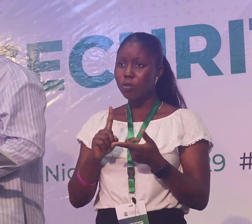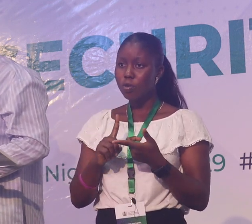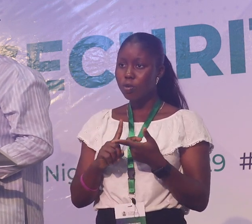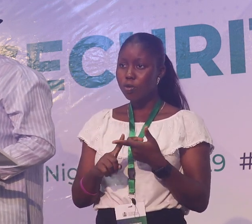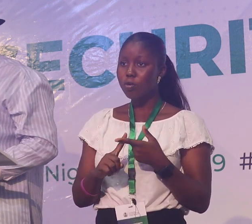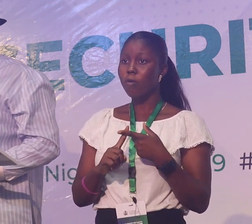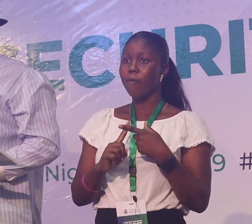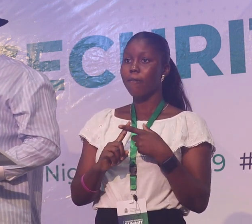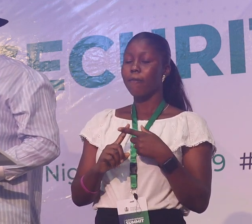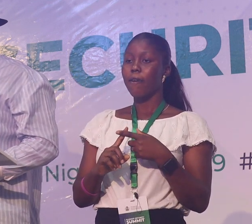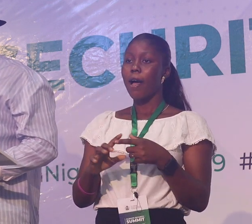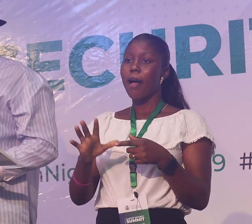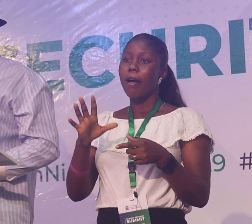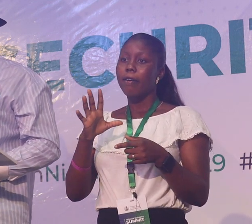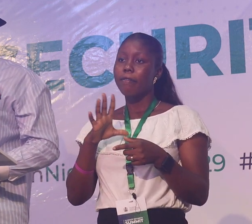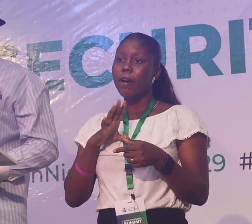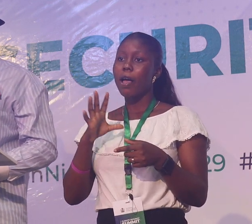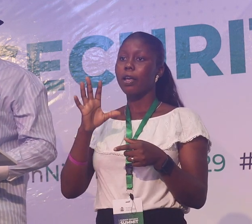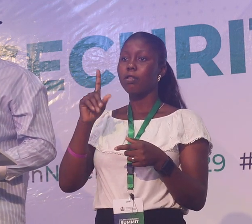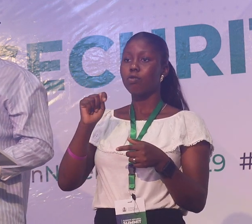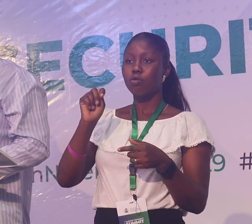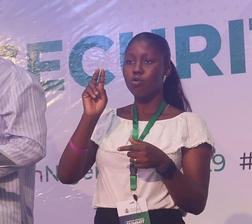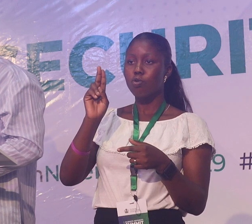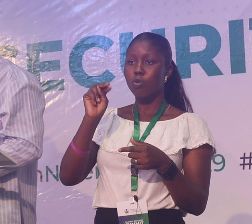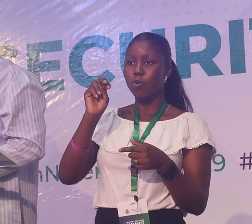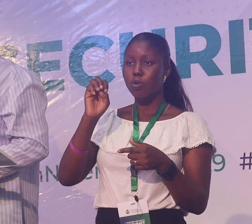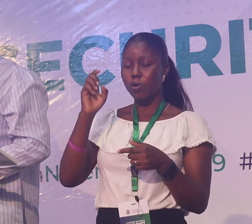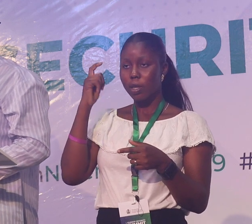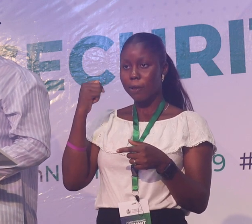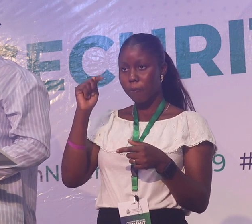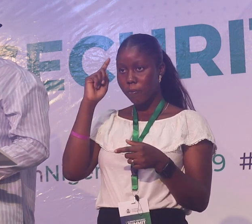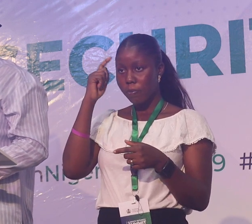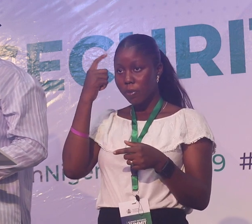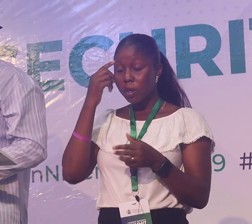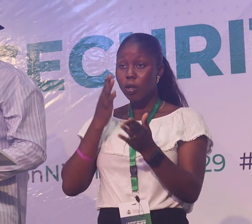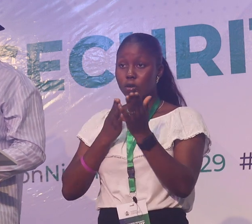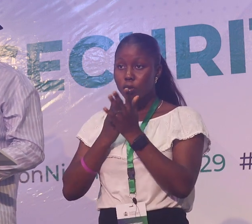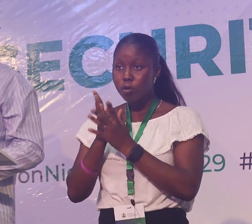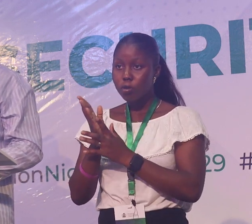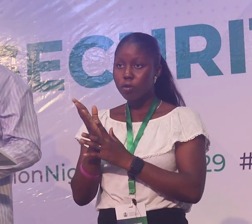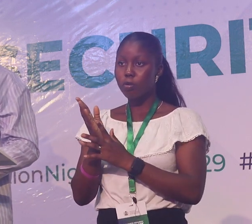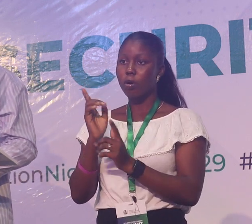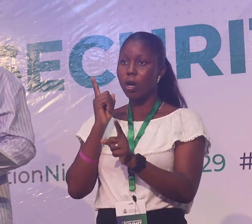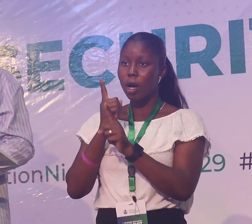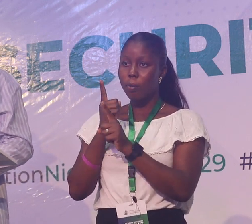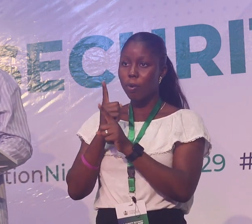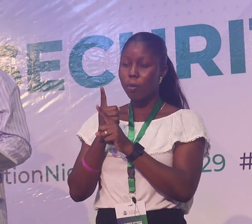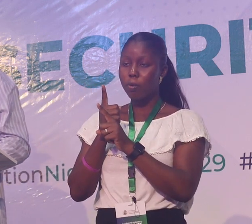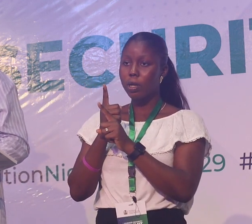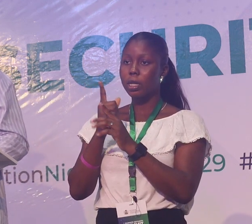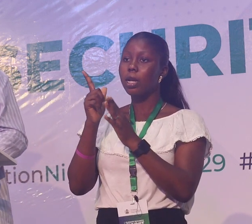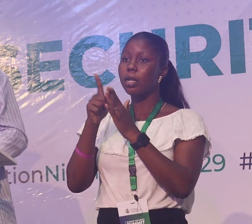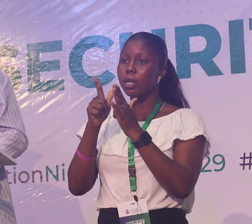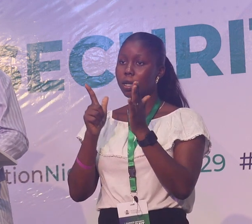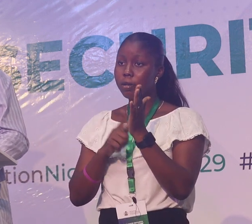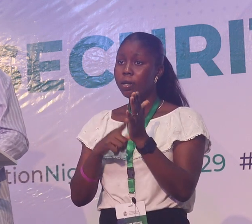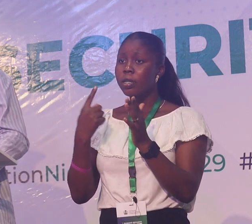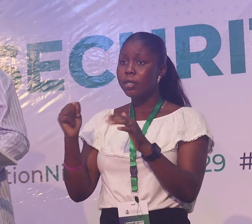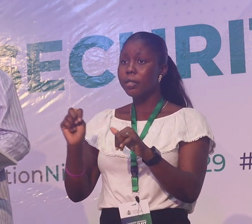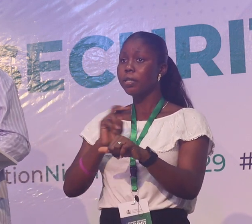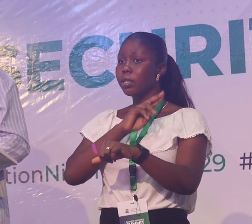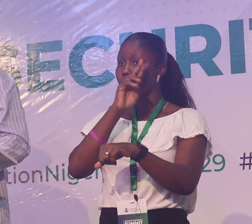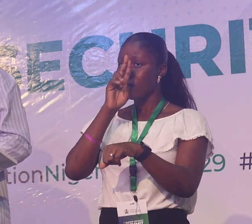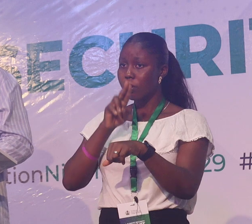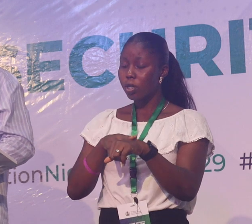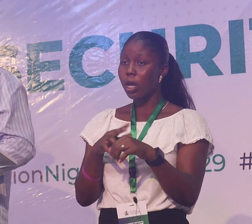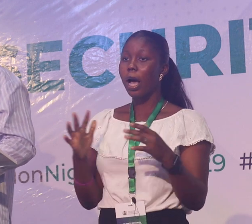mechanism through an appropriate legislation, the National Assembly is there. Our committees